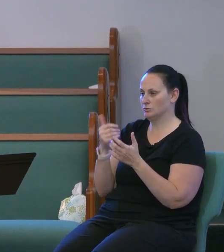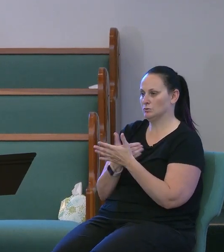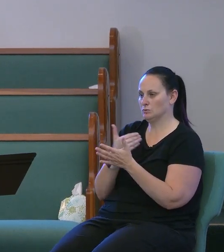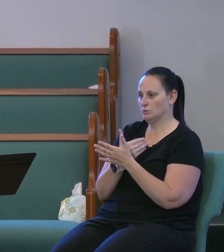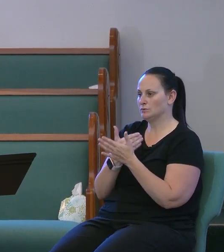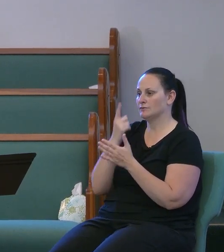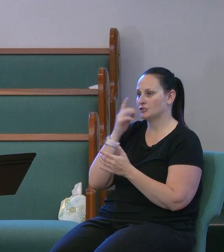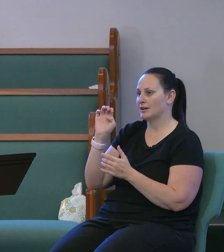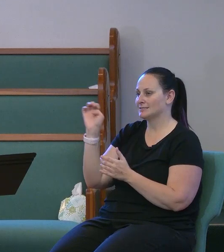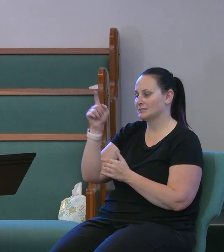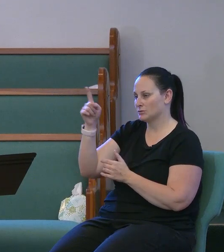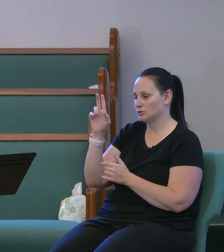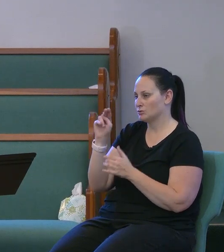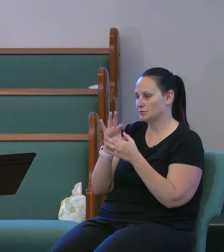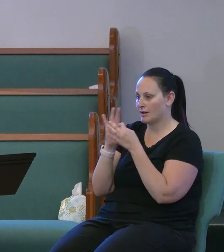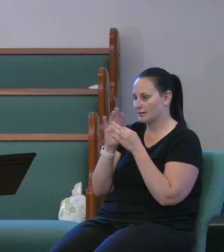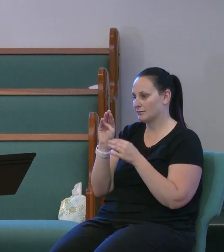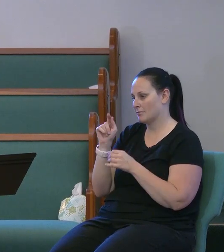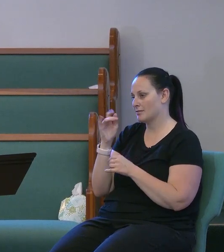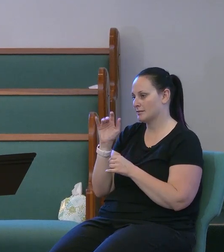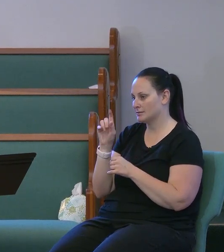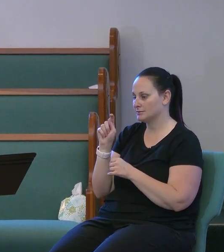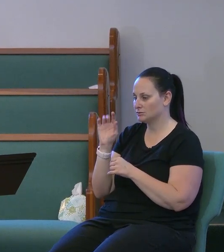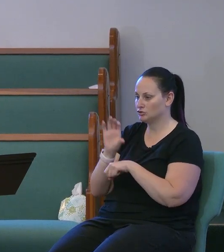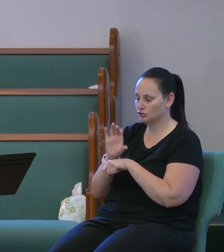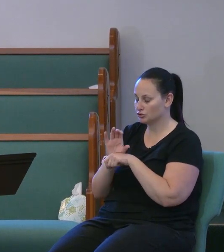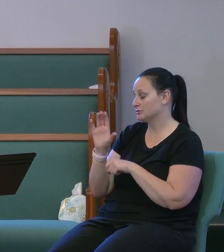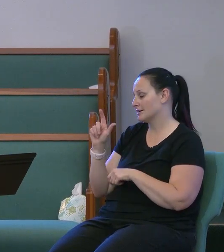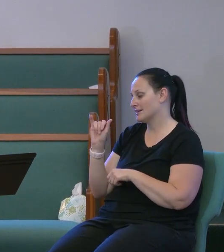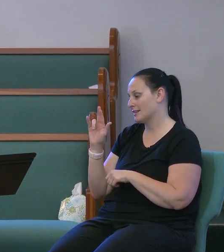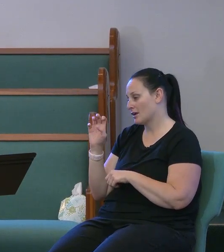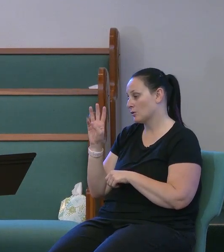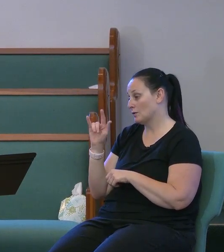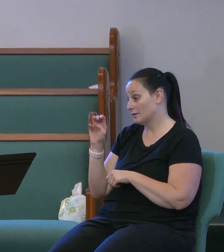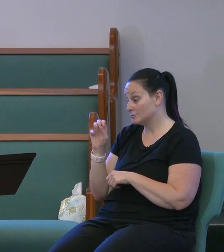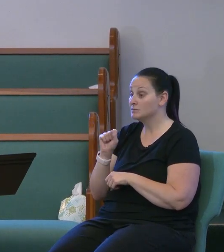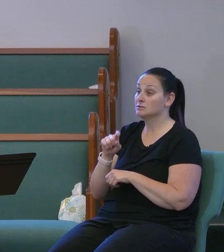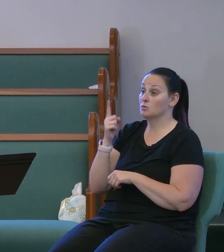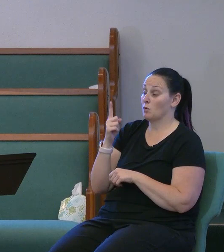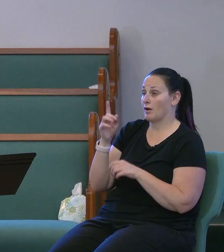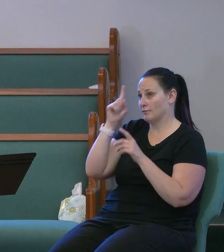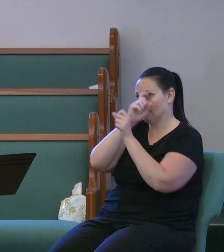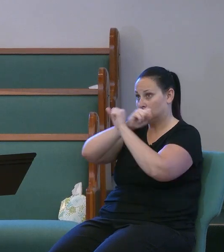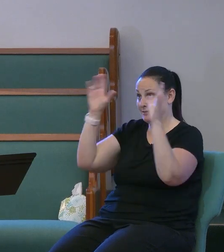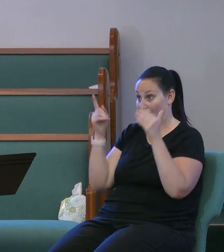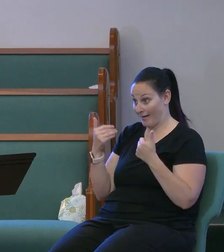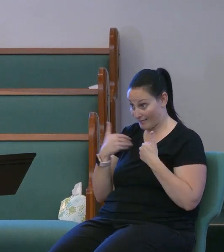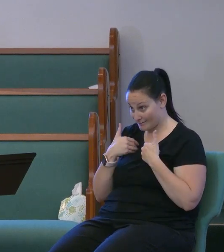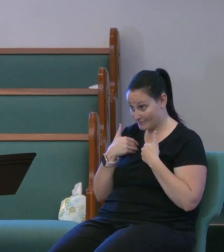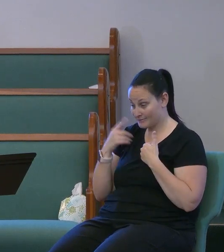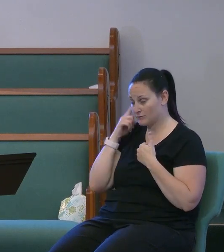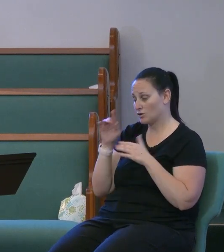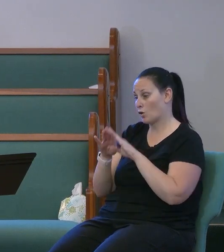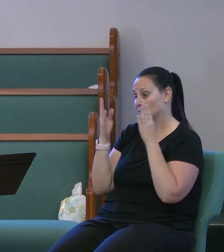United Methodist Church, and Claire Williams. And one of the visions that they have for open space is that they're not